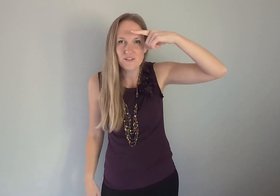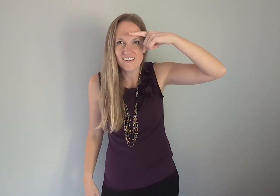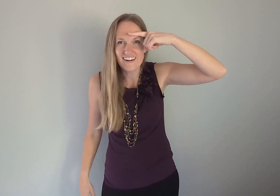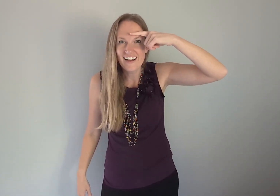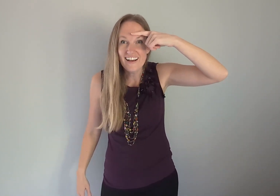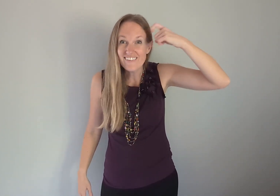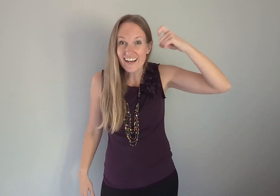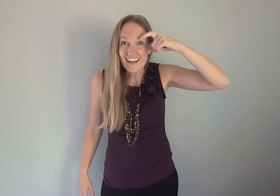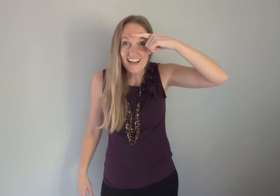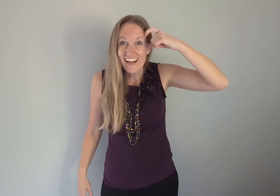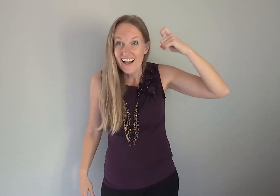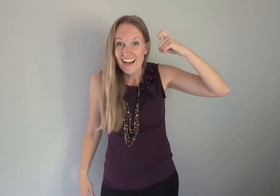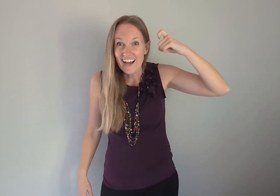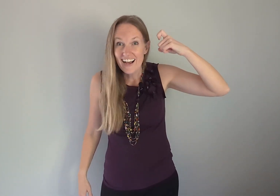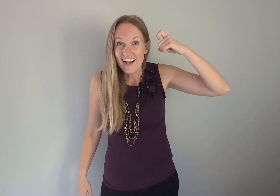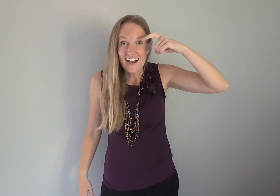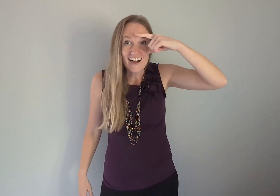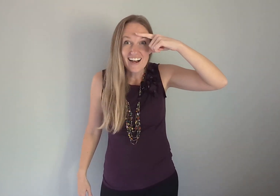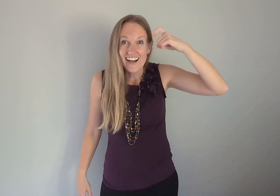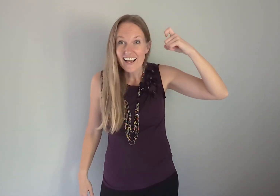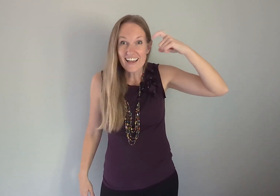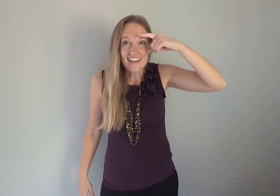cooler. But, right?